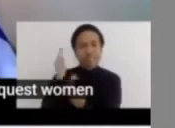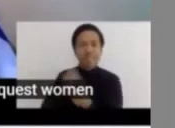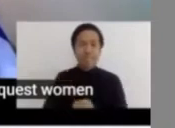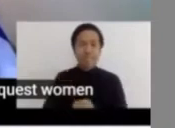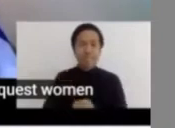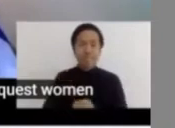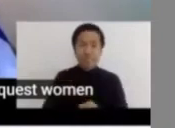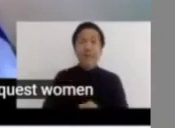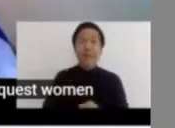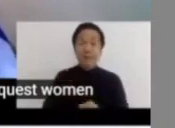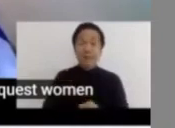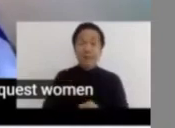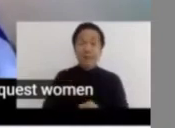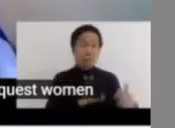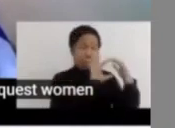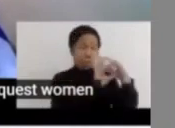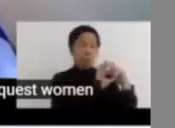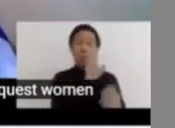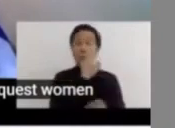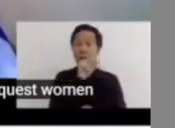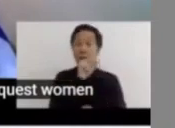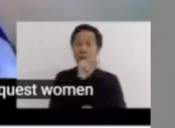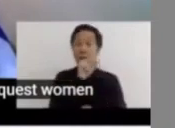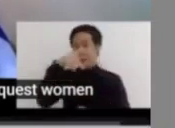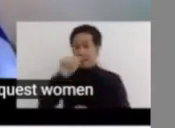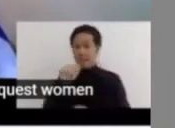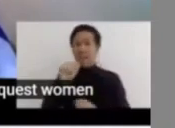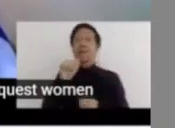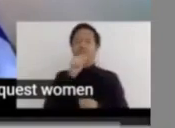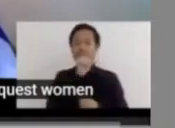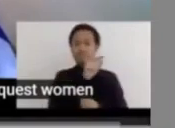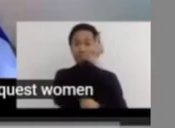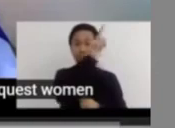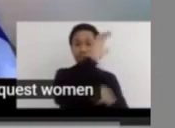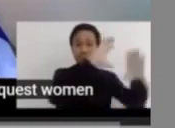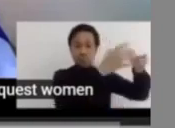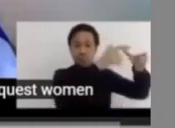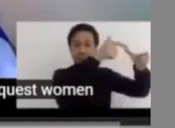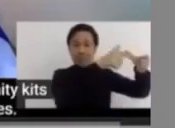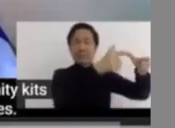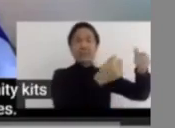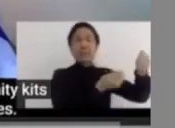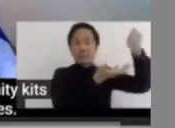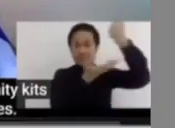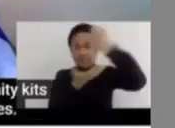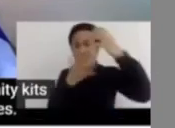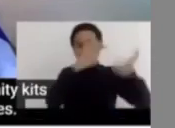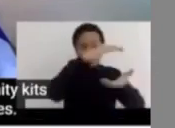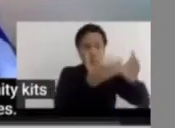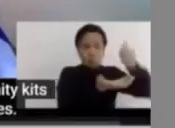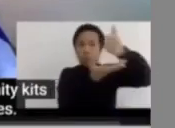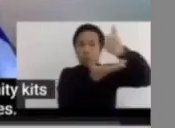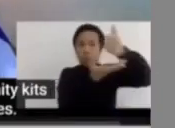this COVID period to request women with disabilities to assess those dignity kits to